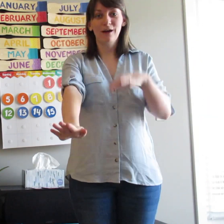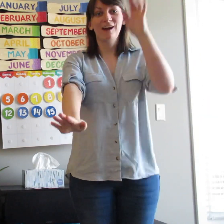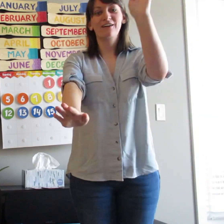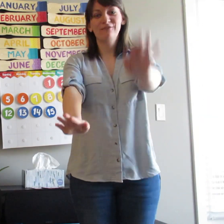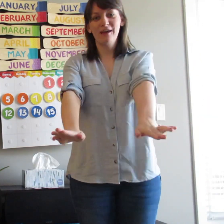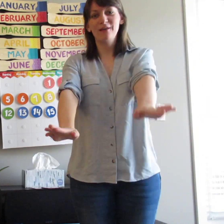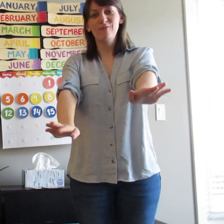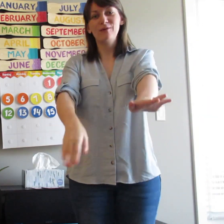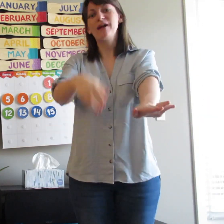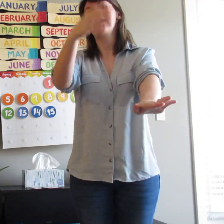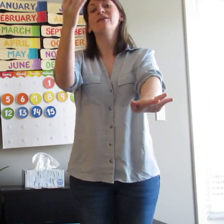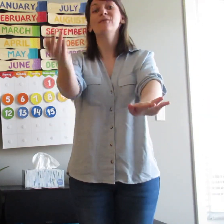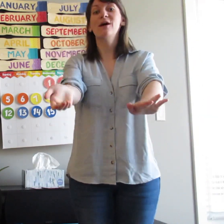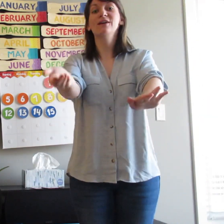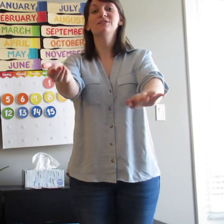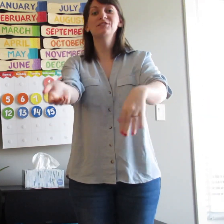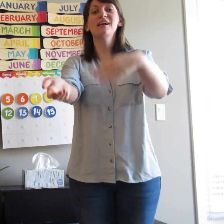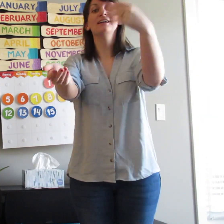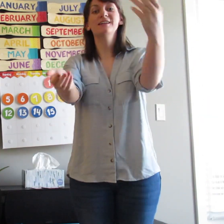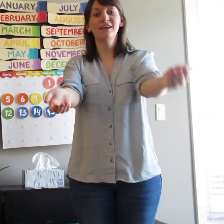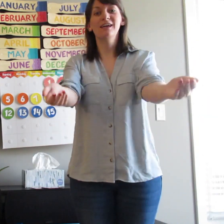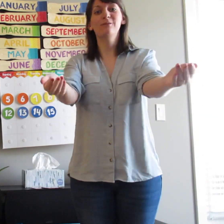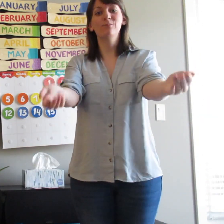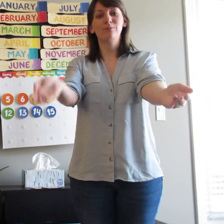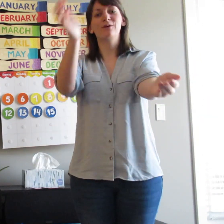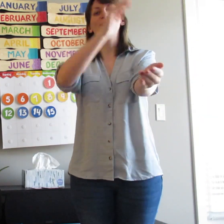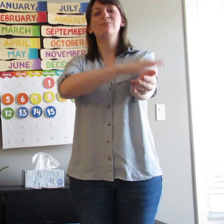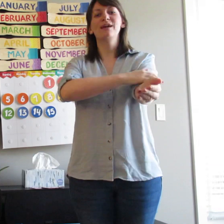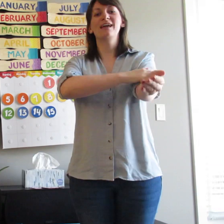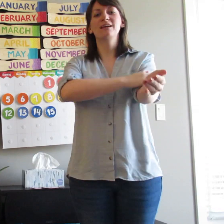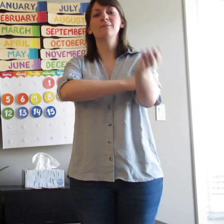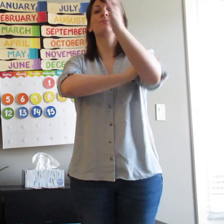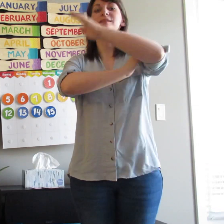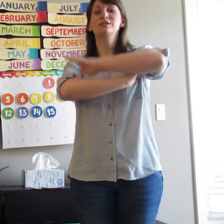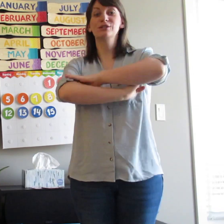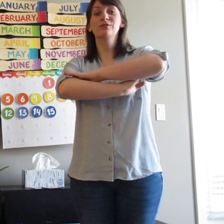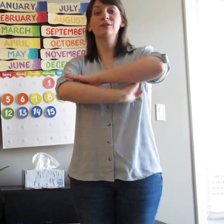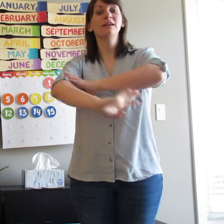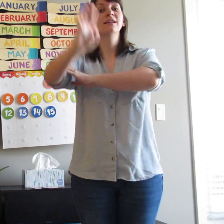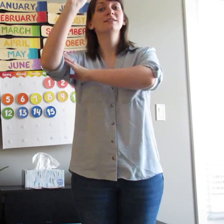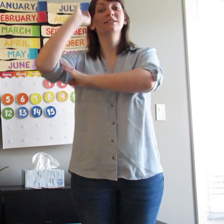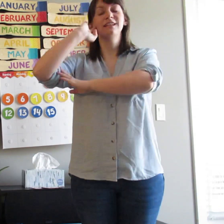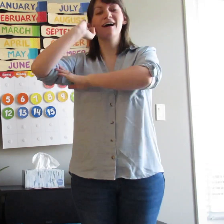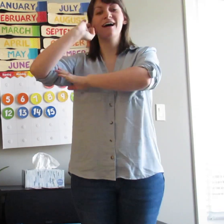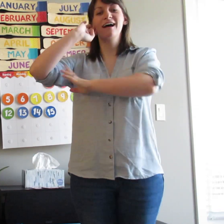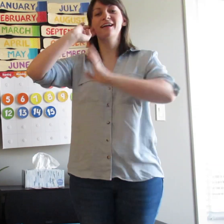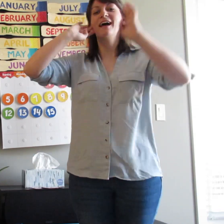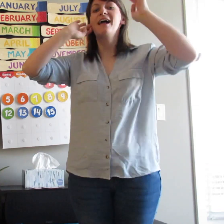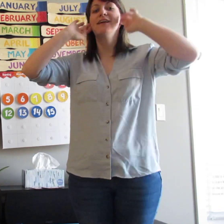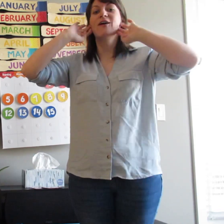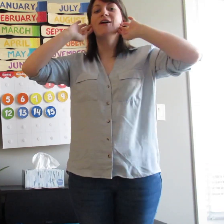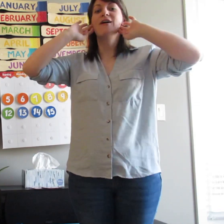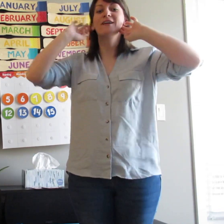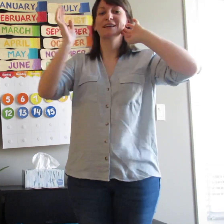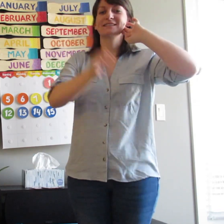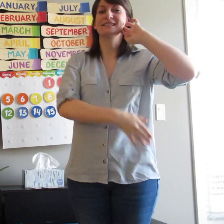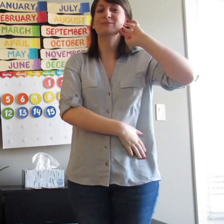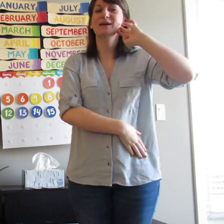January, February, March and April, May, June, July and August,